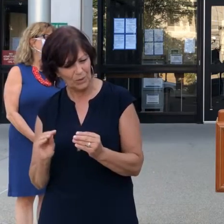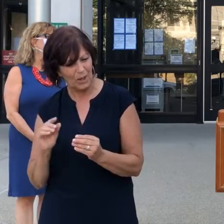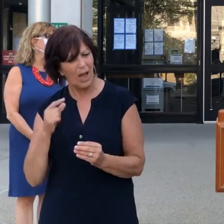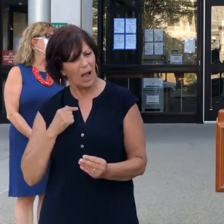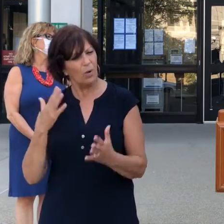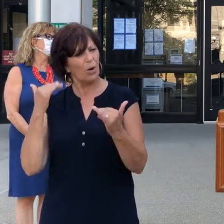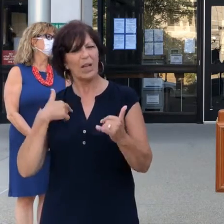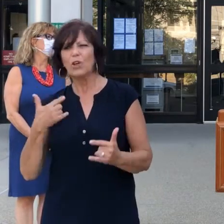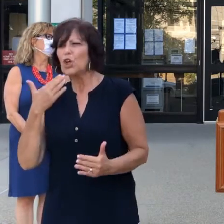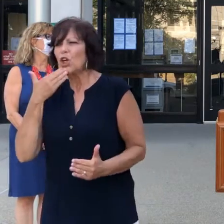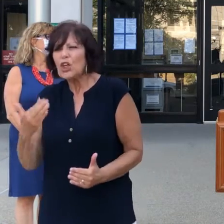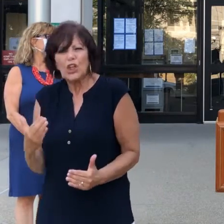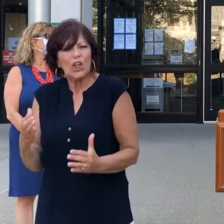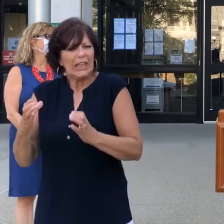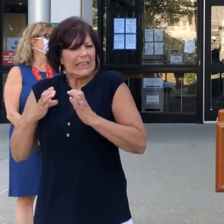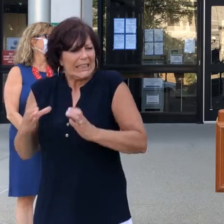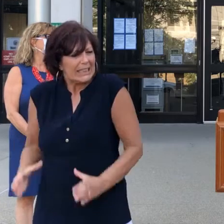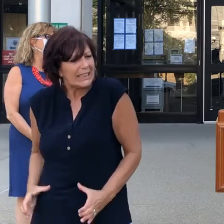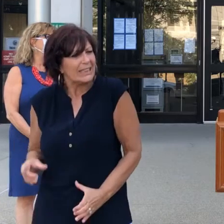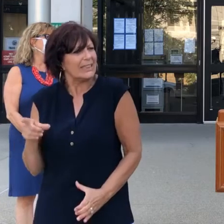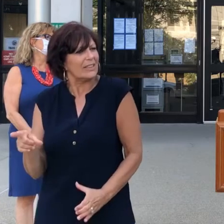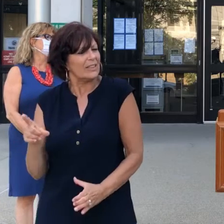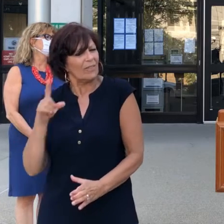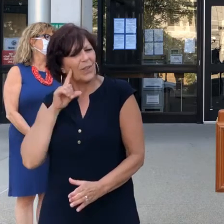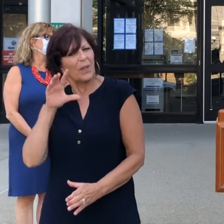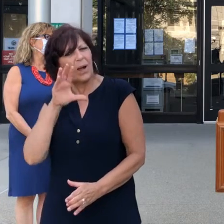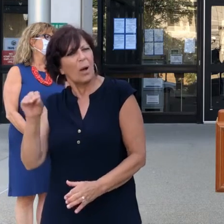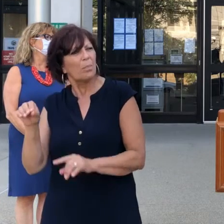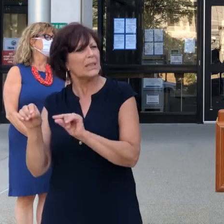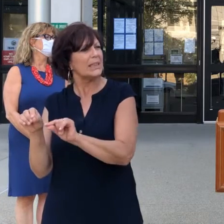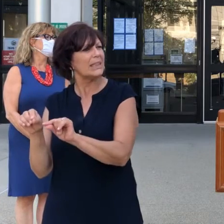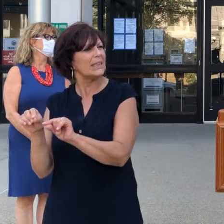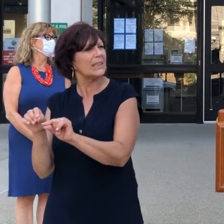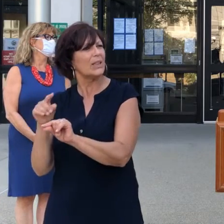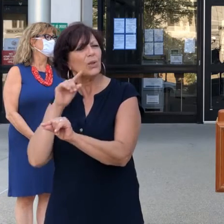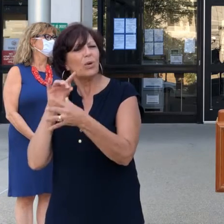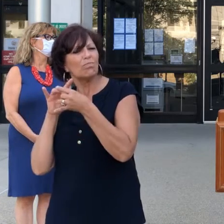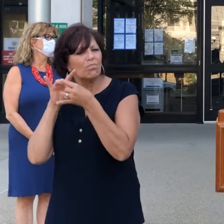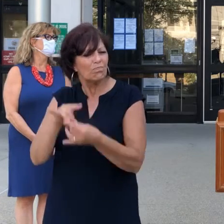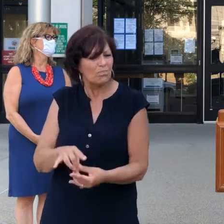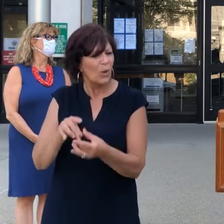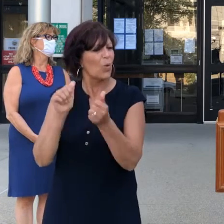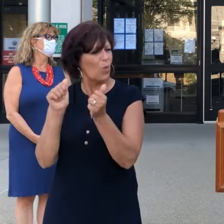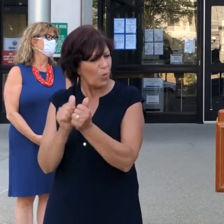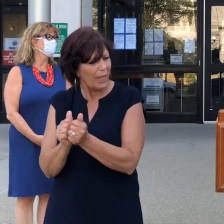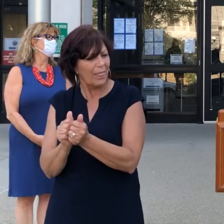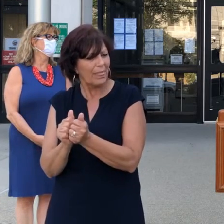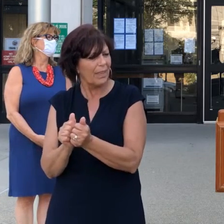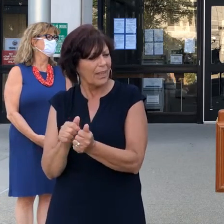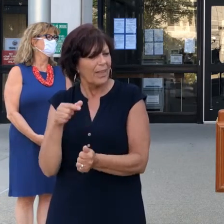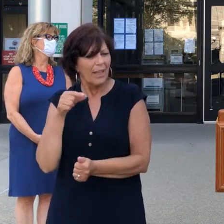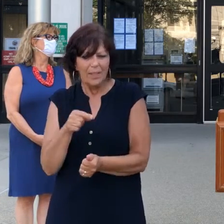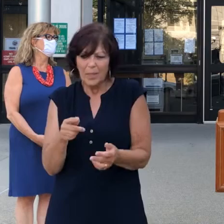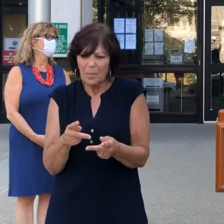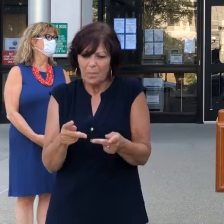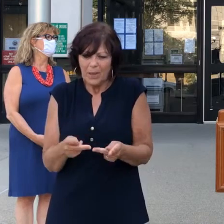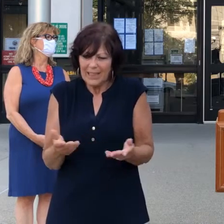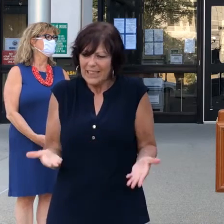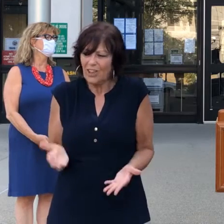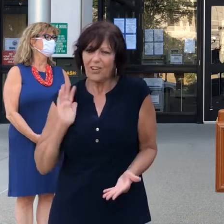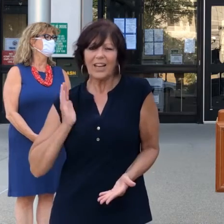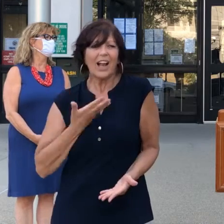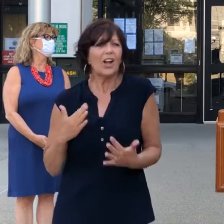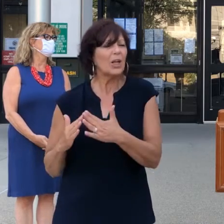good corporate citizenship for the companies that are associated with the facilities that are in our